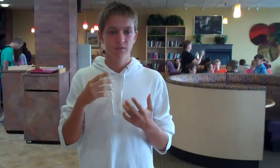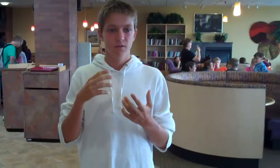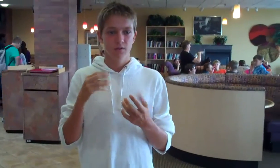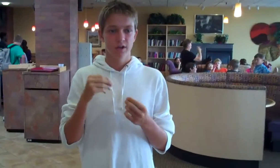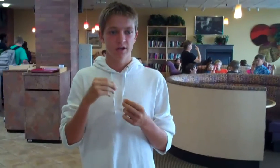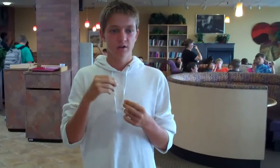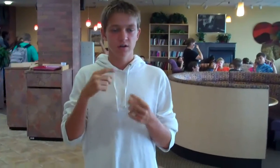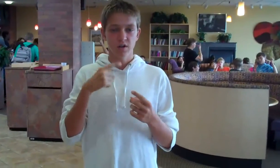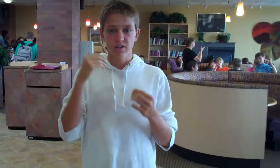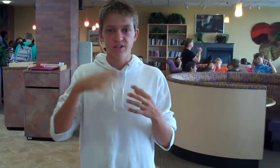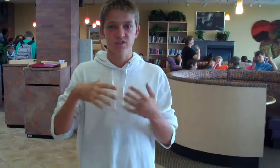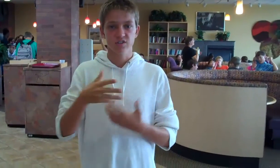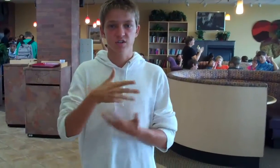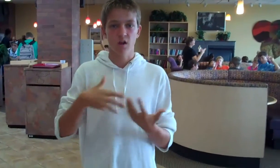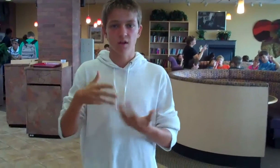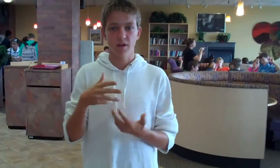You're going to